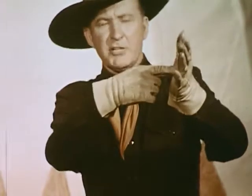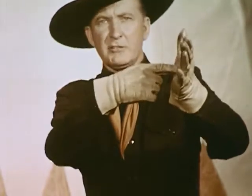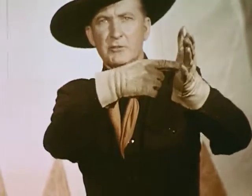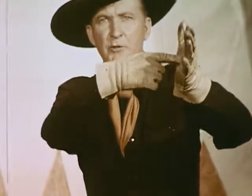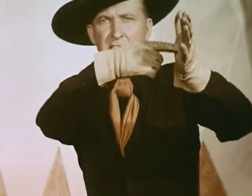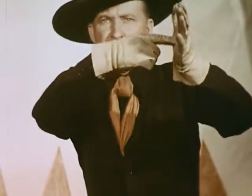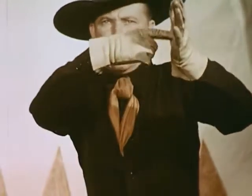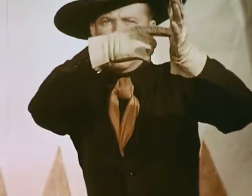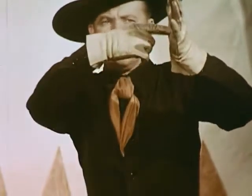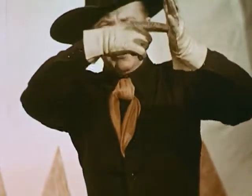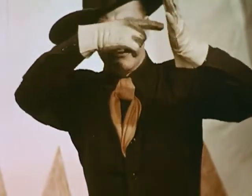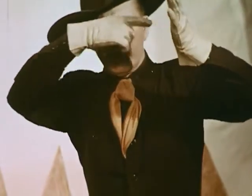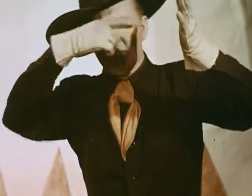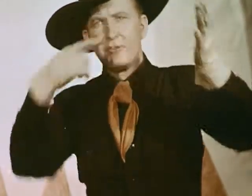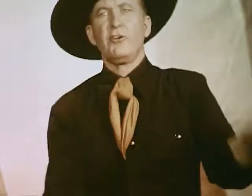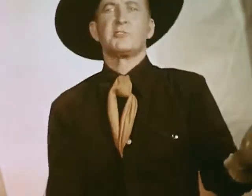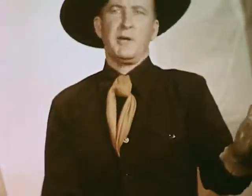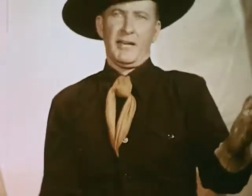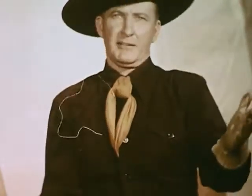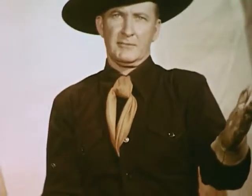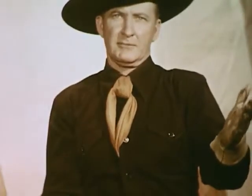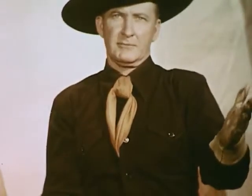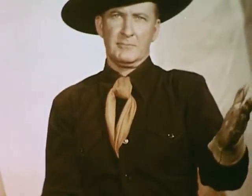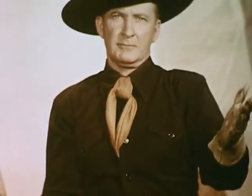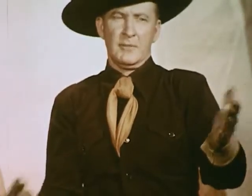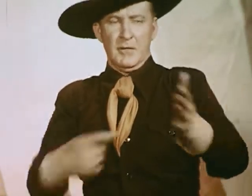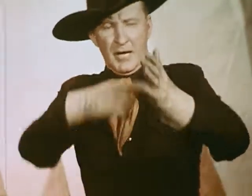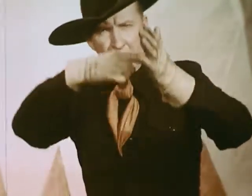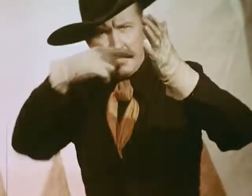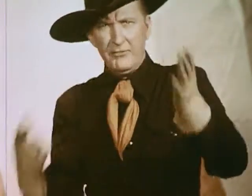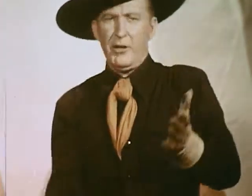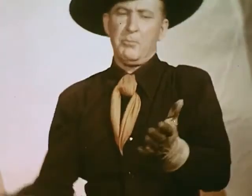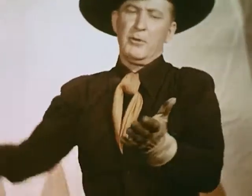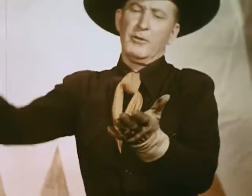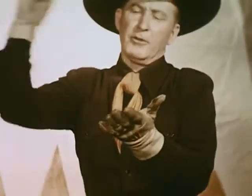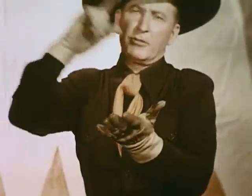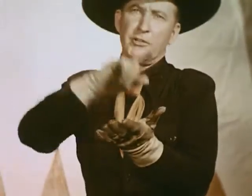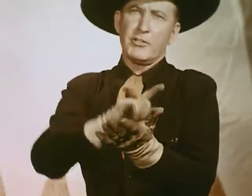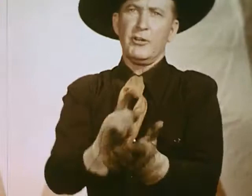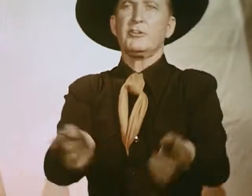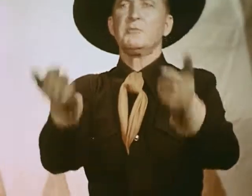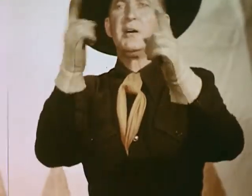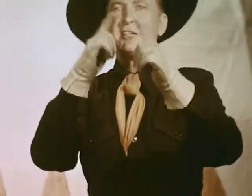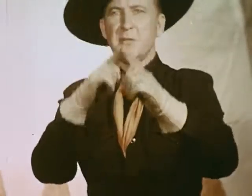object through which he cannot penetrate and he falls back. I give up and return to my teepee.